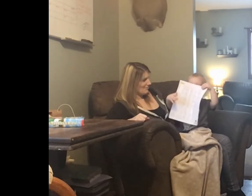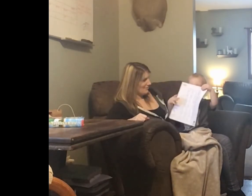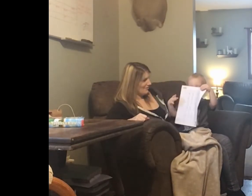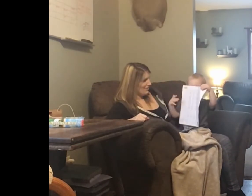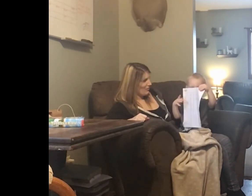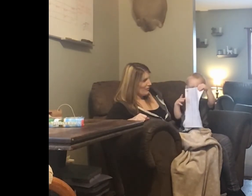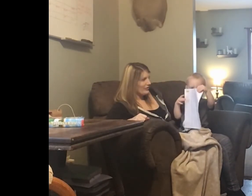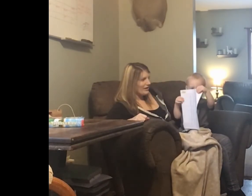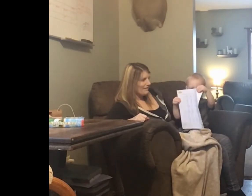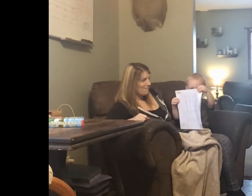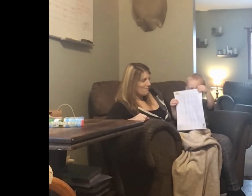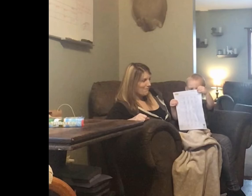You over it?